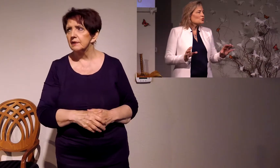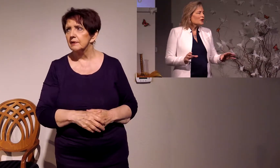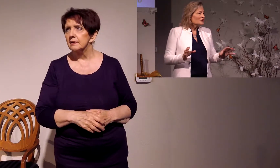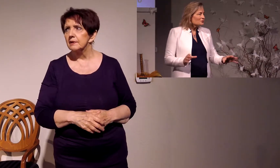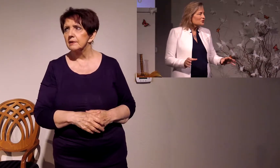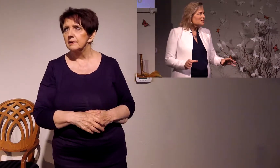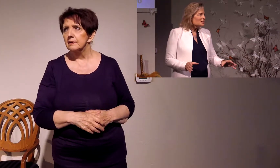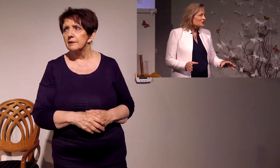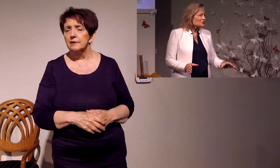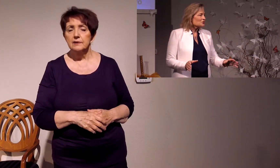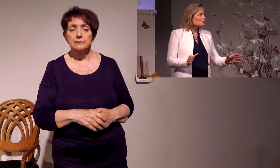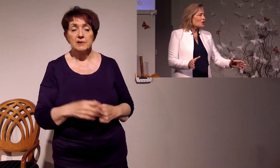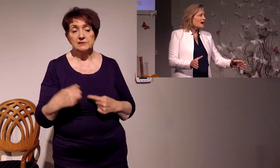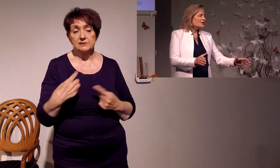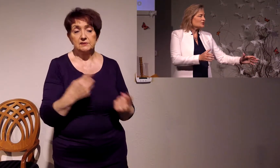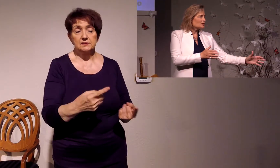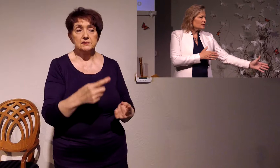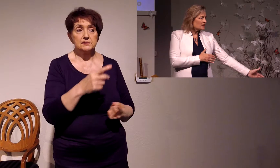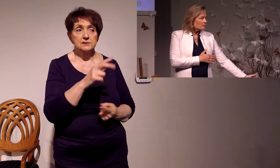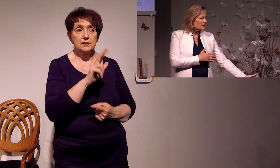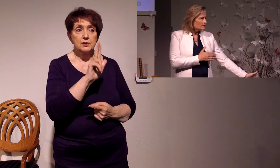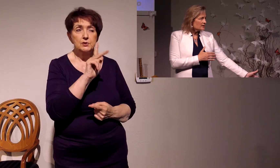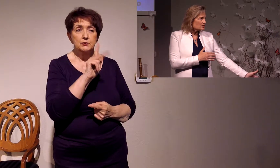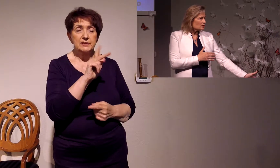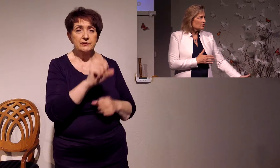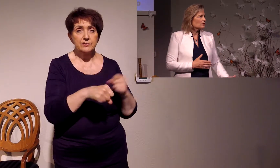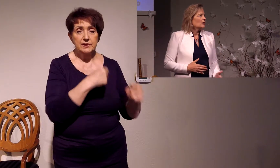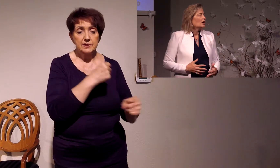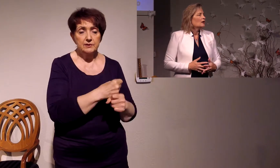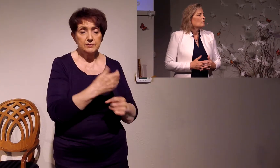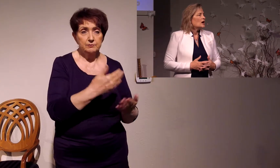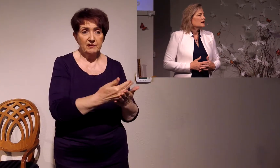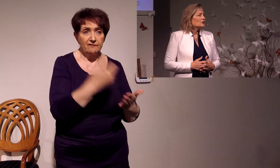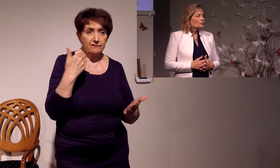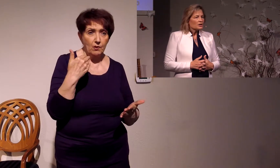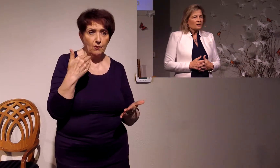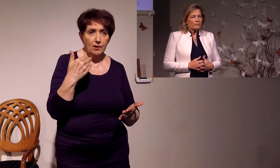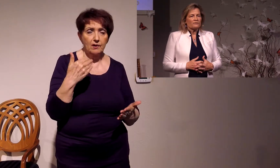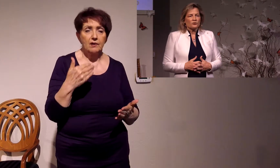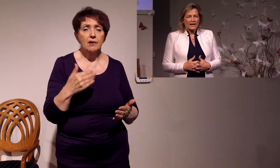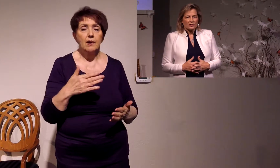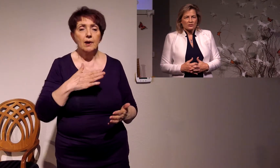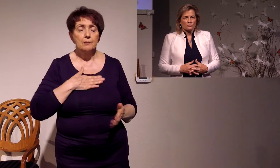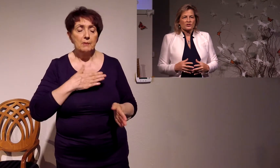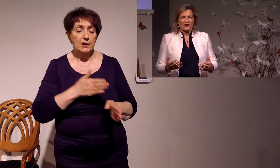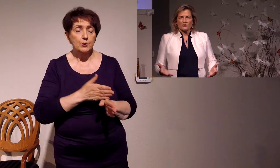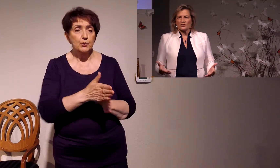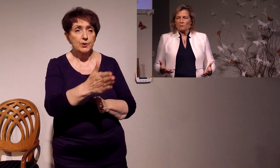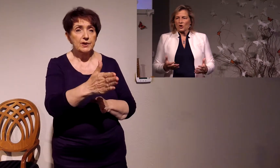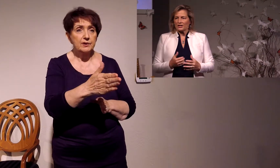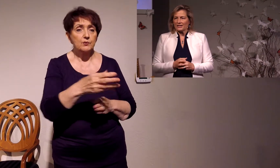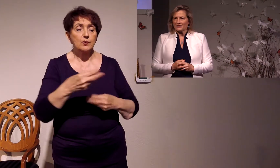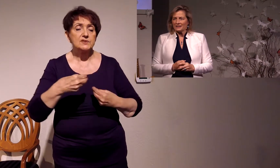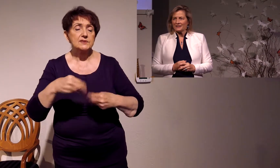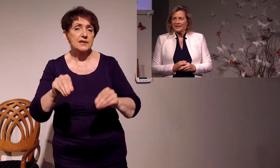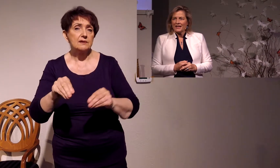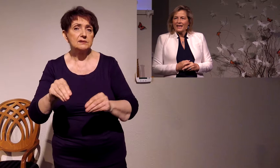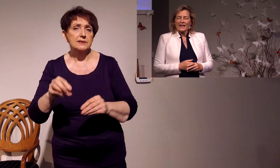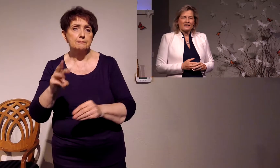But for 23 years prior to becoming a minister, my career, my vocation was sales and